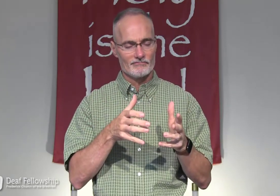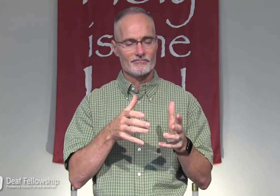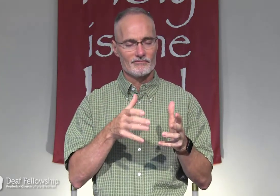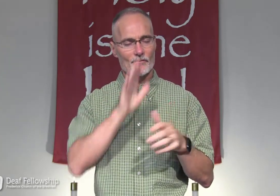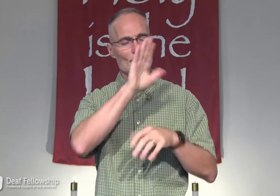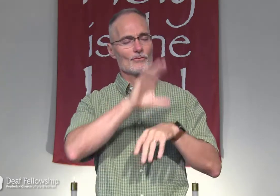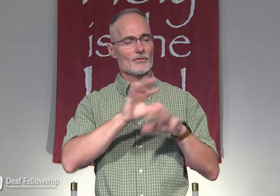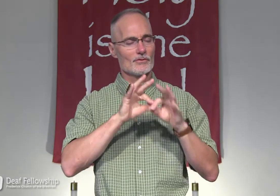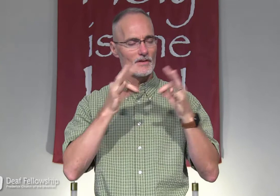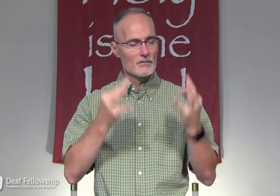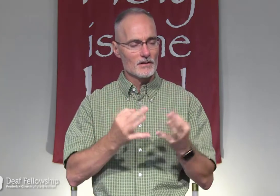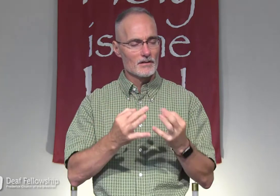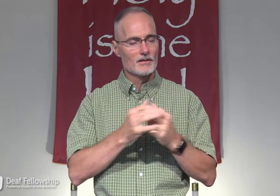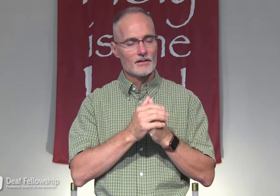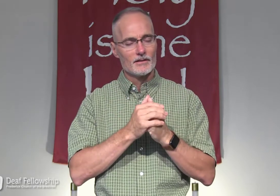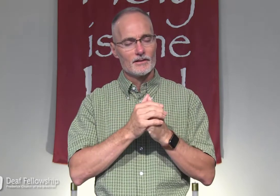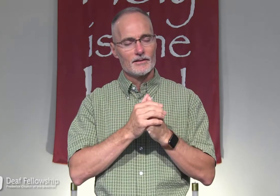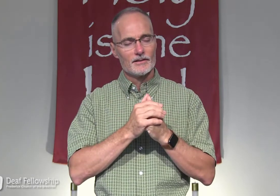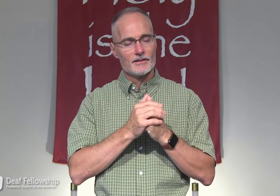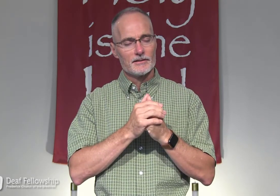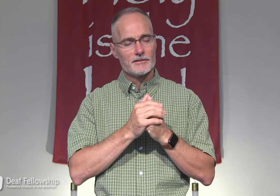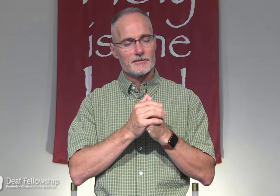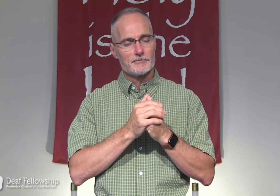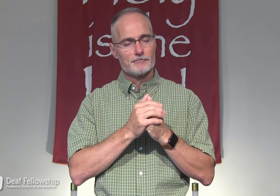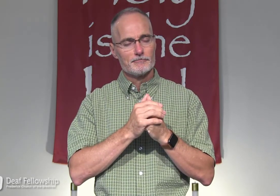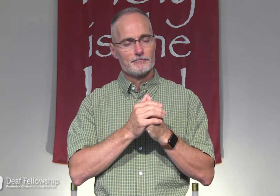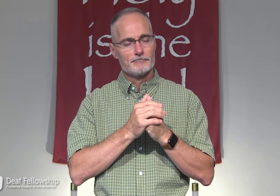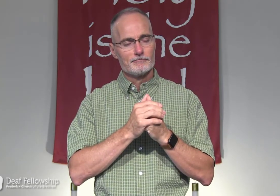It's time now for us to gather as your church family.